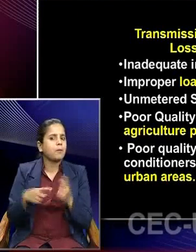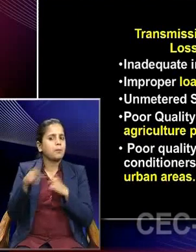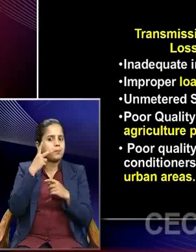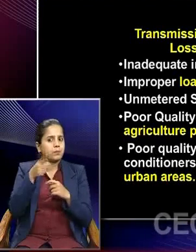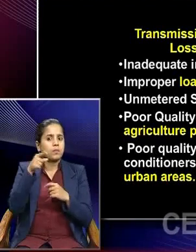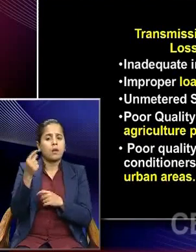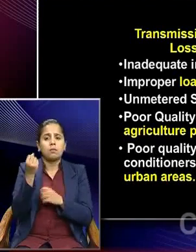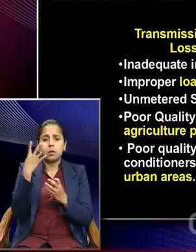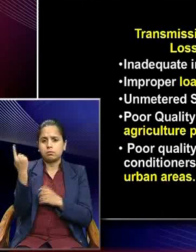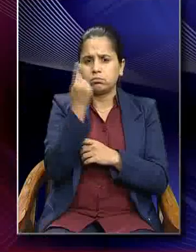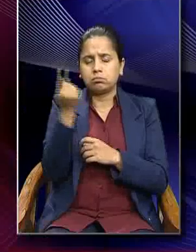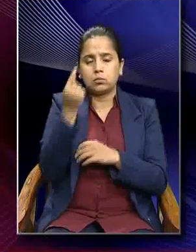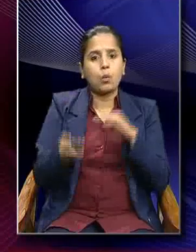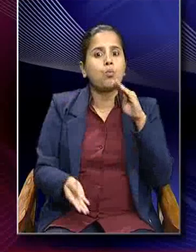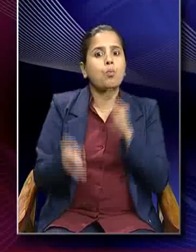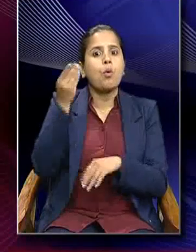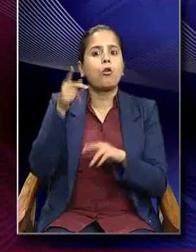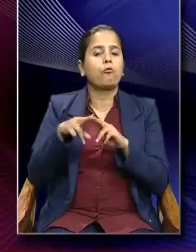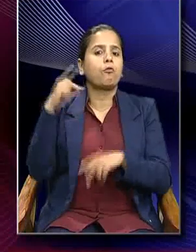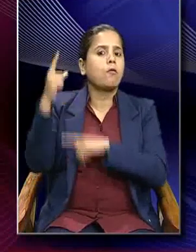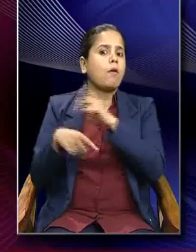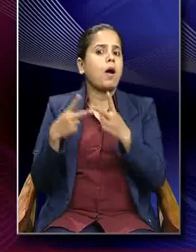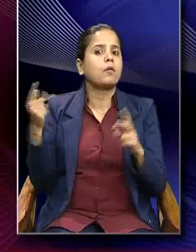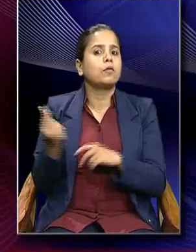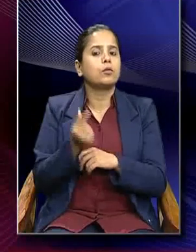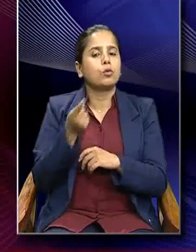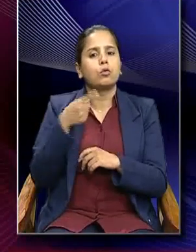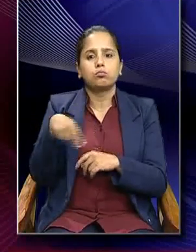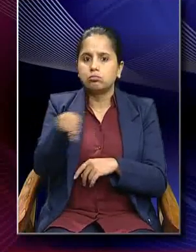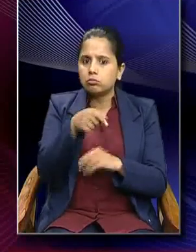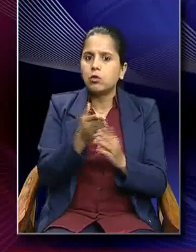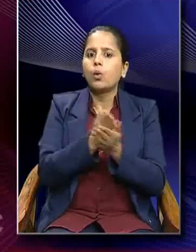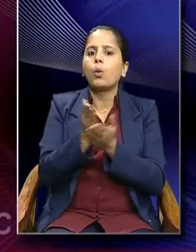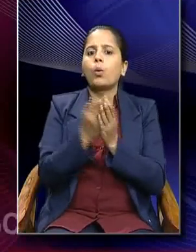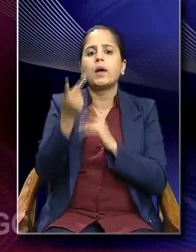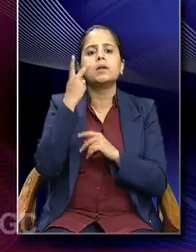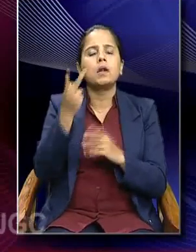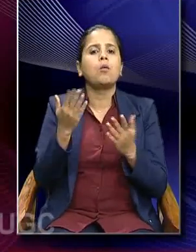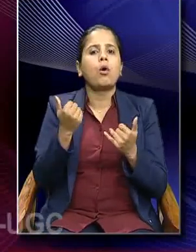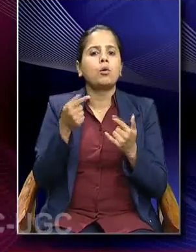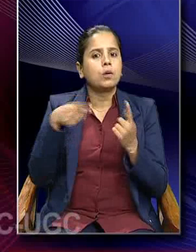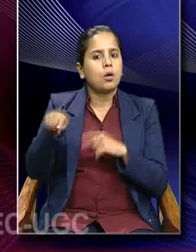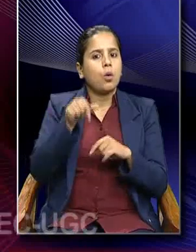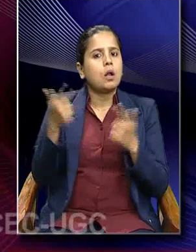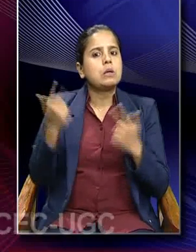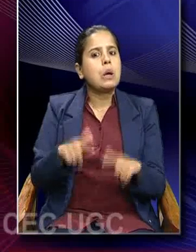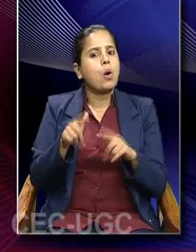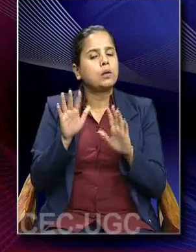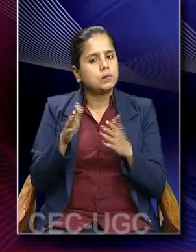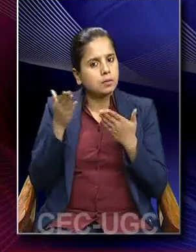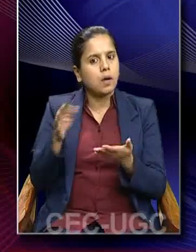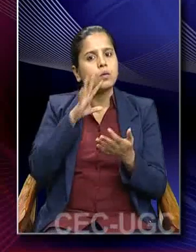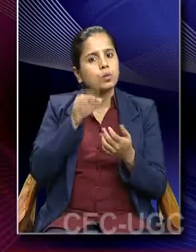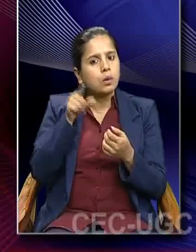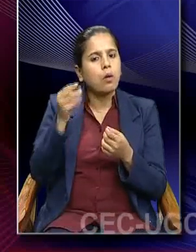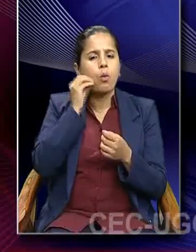the urban areas. So these are the ways in which you can see the distribution losses. There